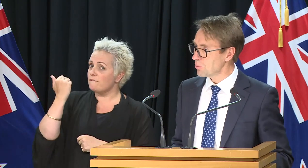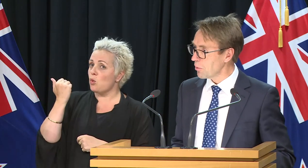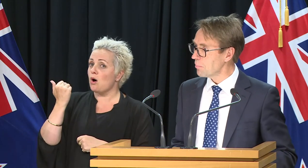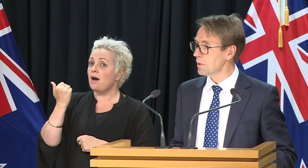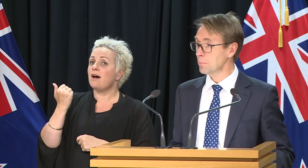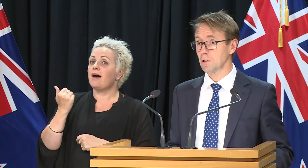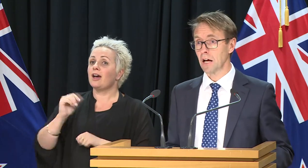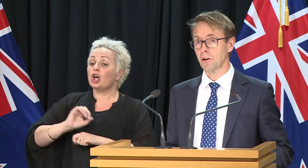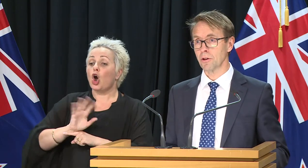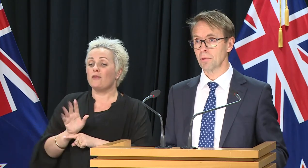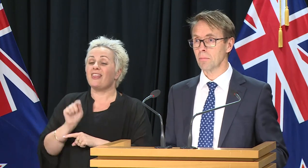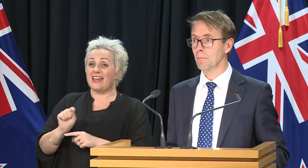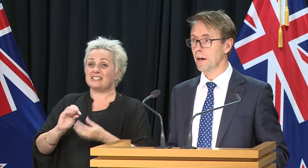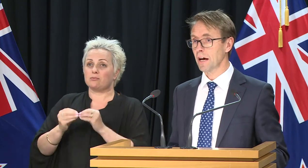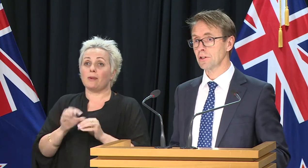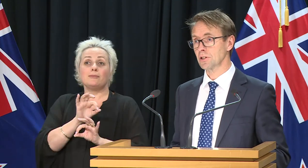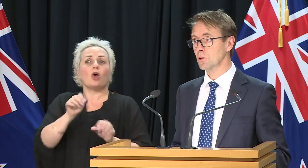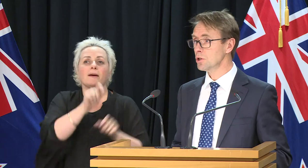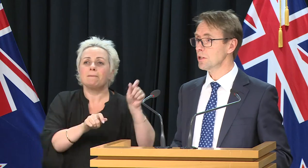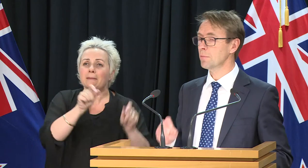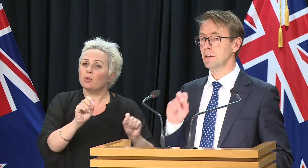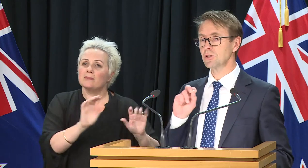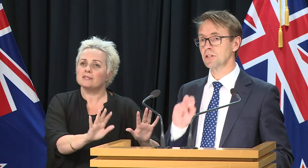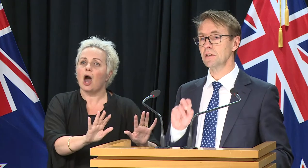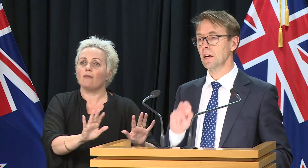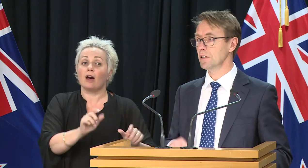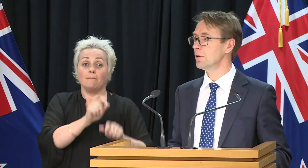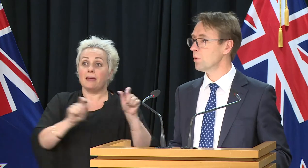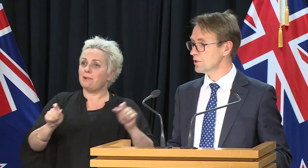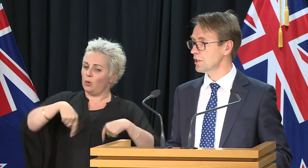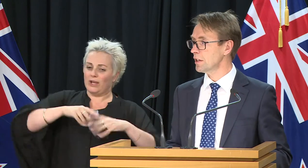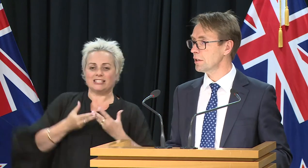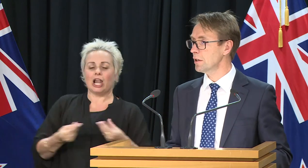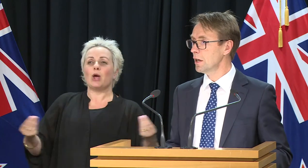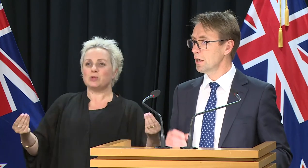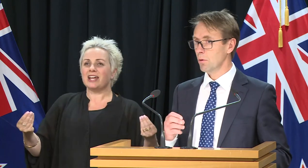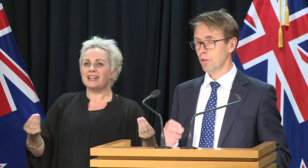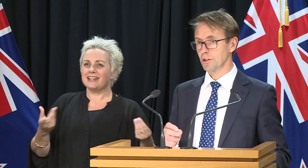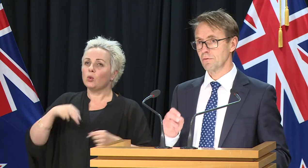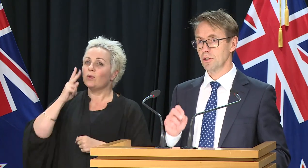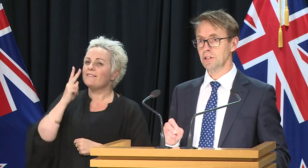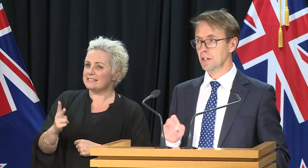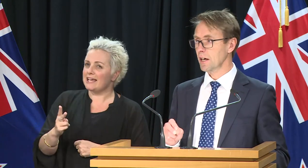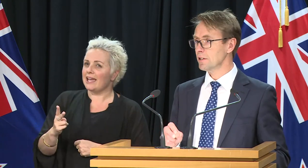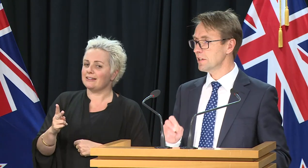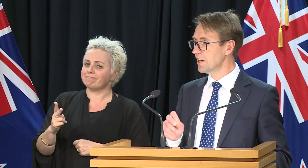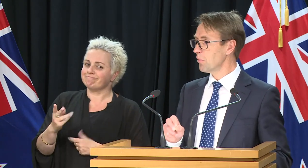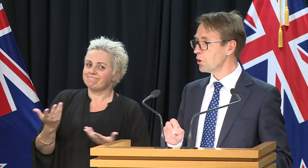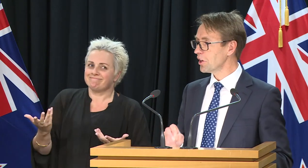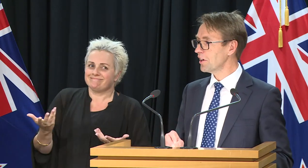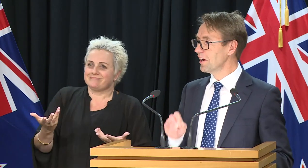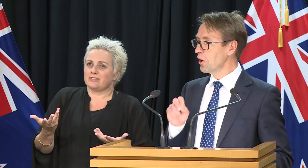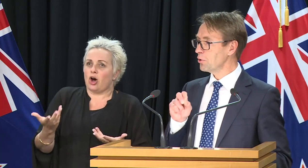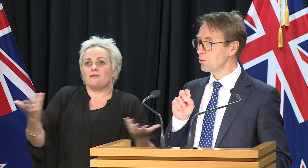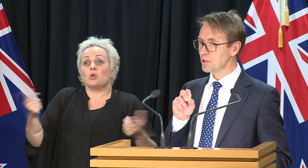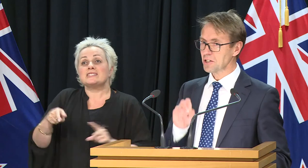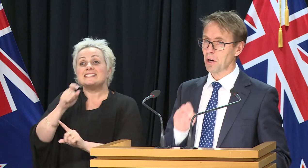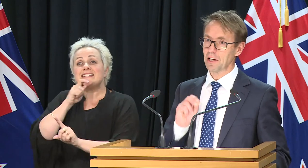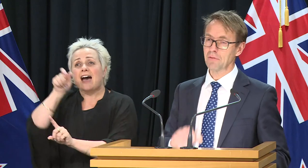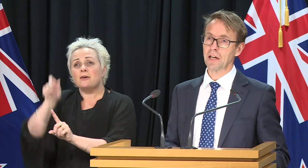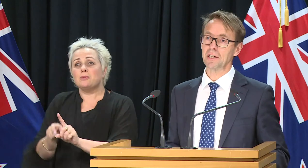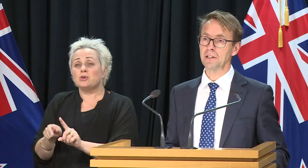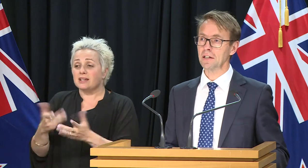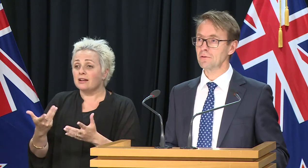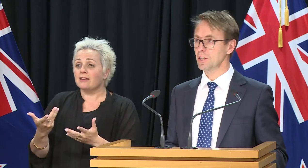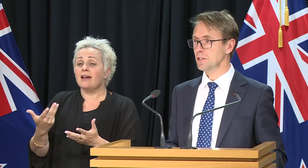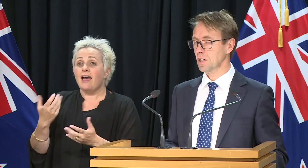virus is the problem. People are not the problem. They are the solution, and we have seen that here once again with this very dedicated worker who,